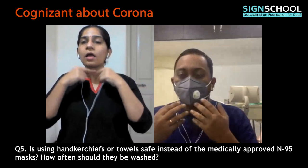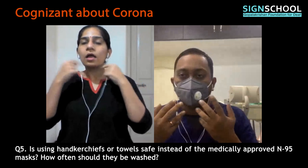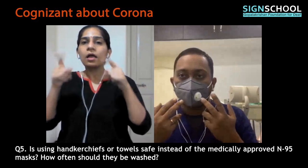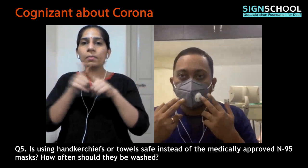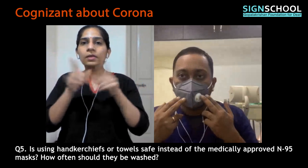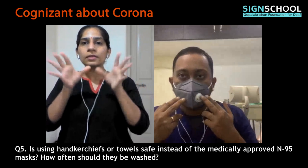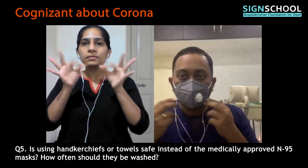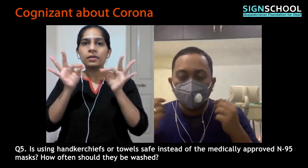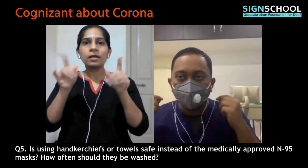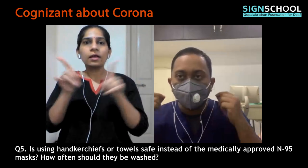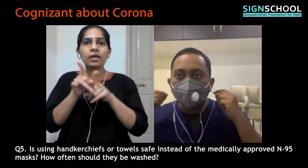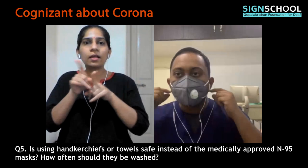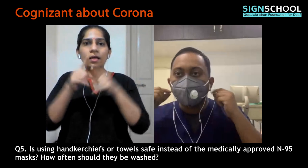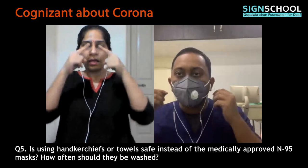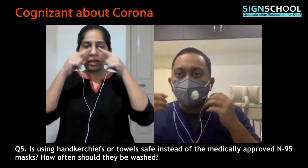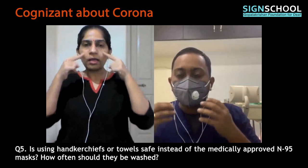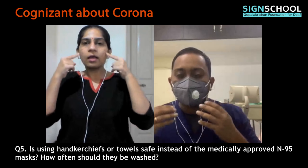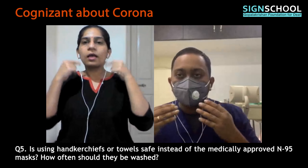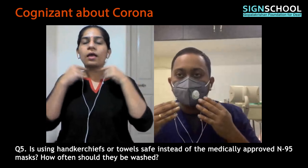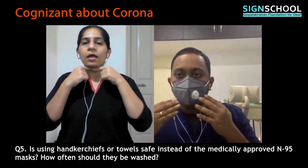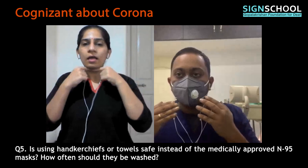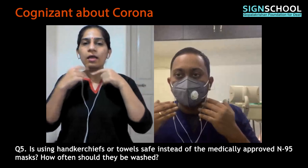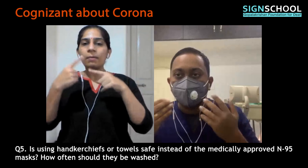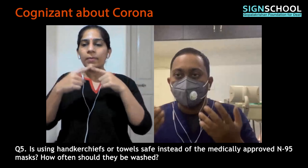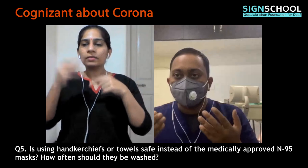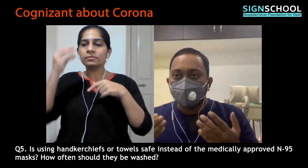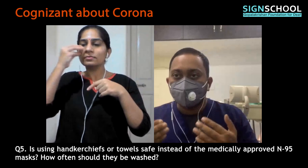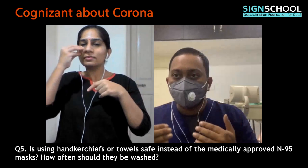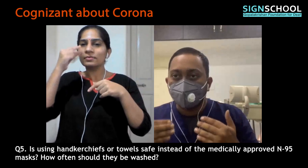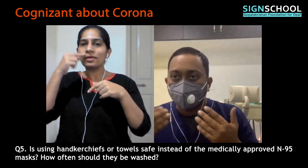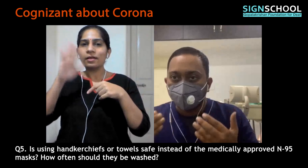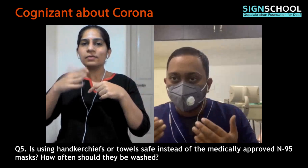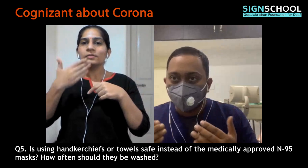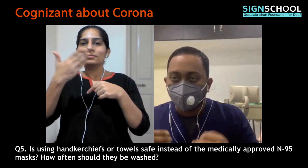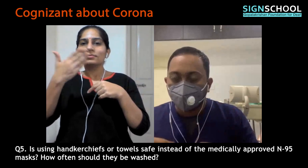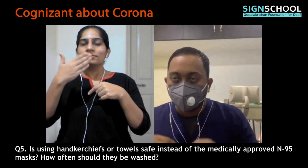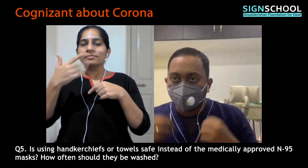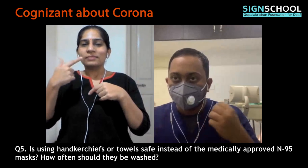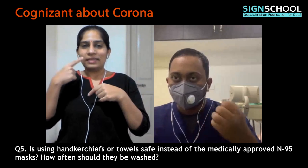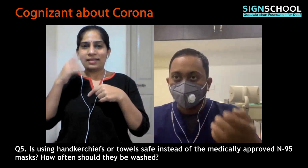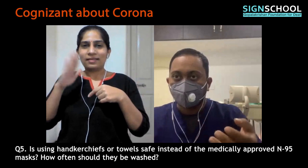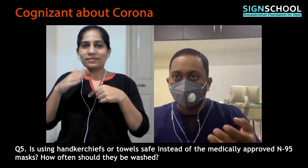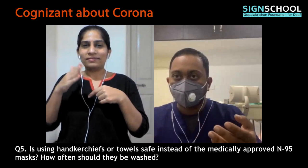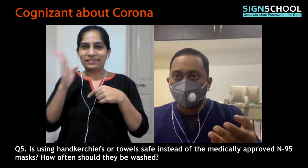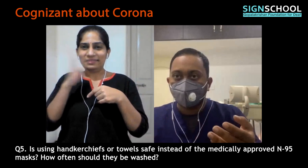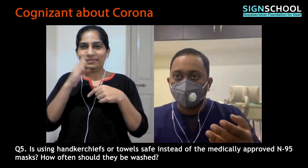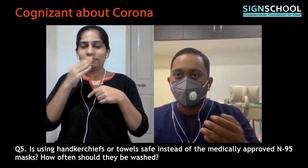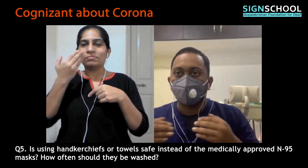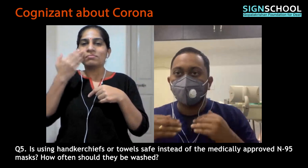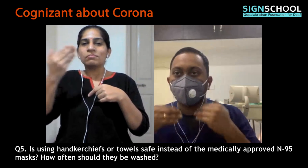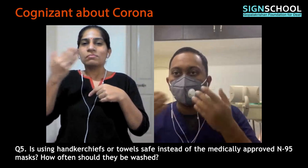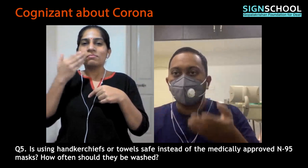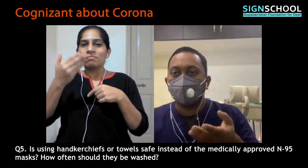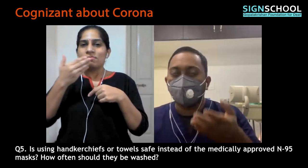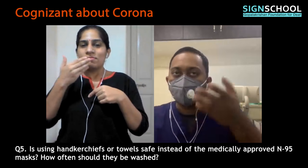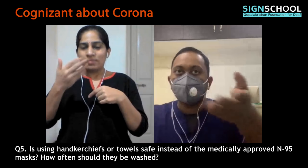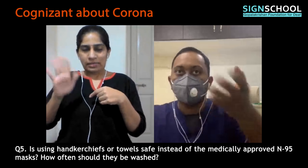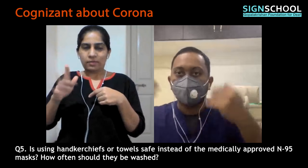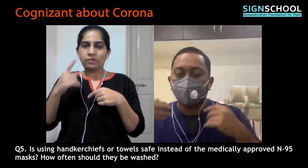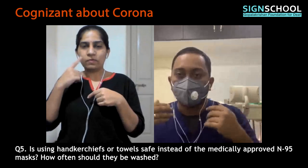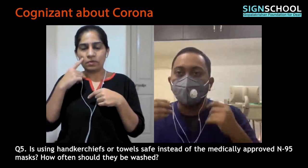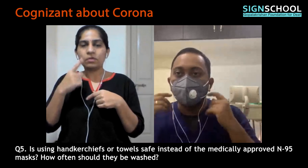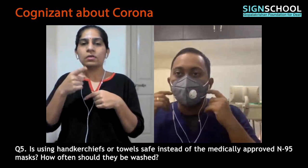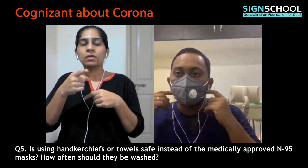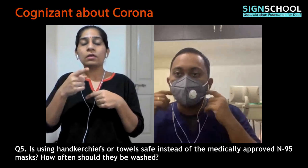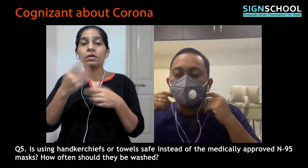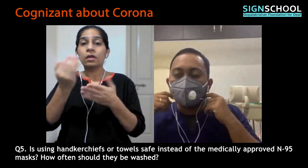This is called a respirator. So what happens? This prevents the aerosol and all the droplets from going out and also